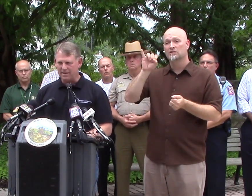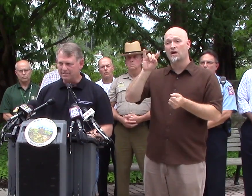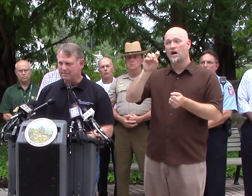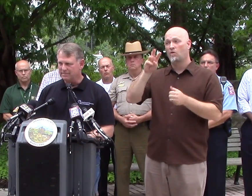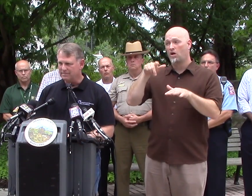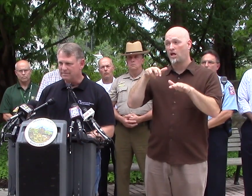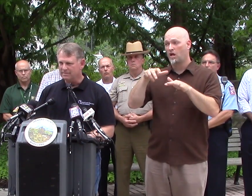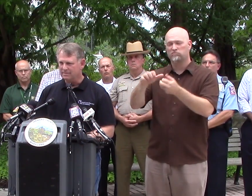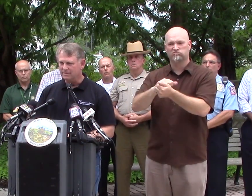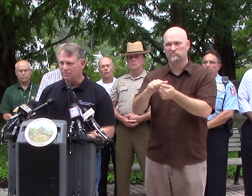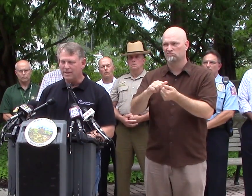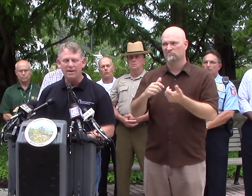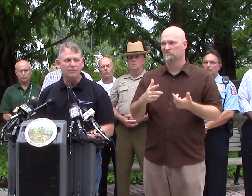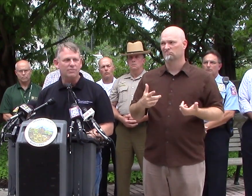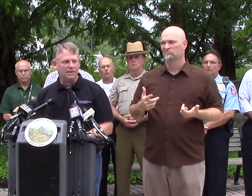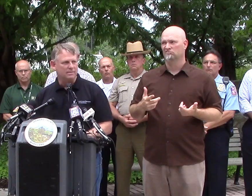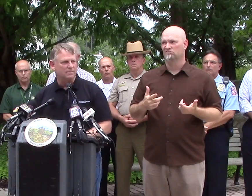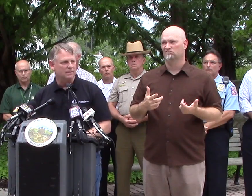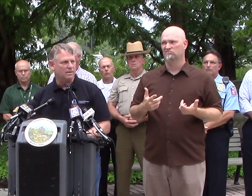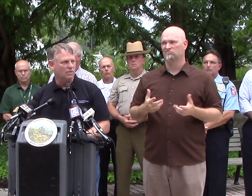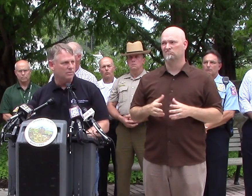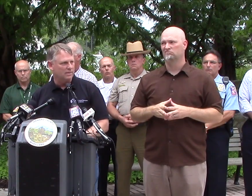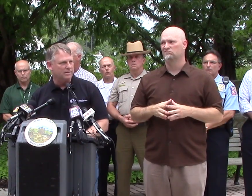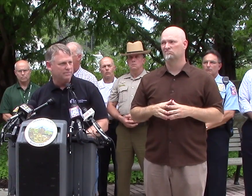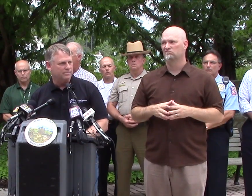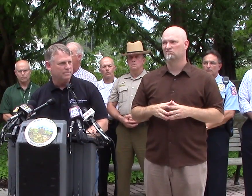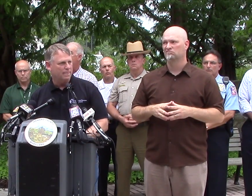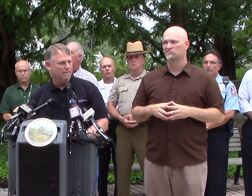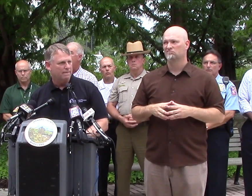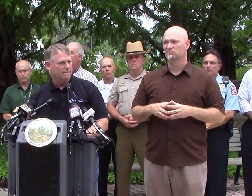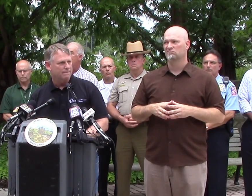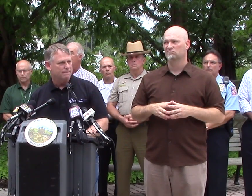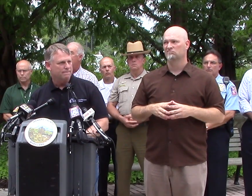fix that. We can't fix a lost life.